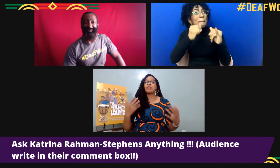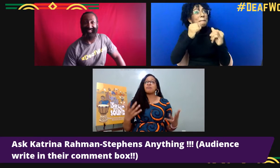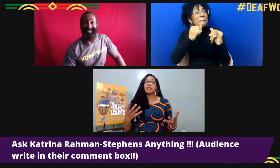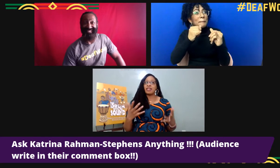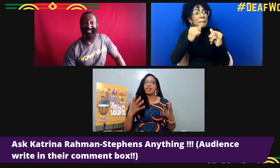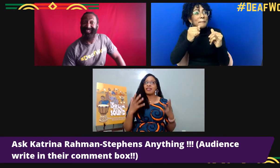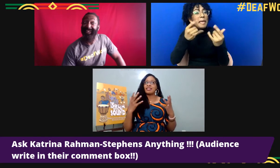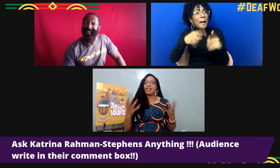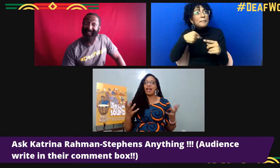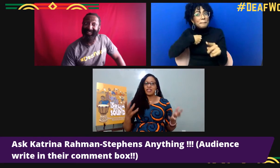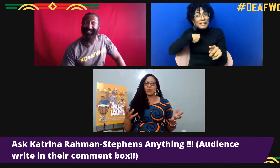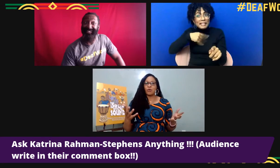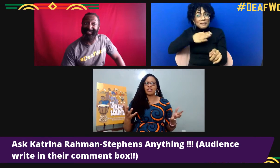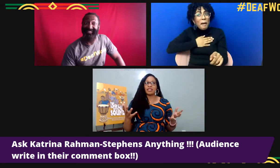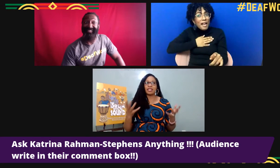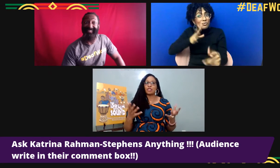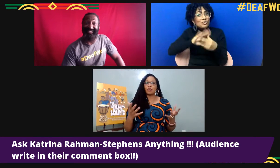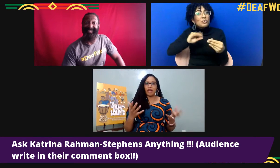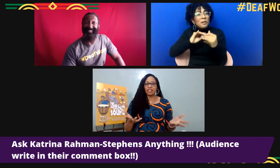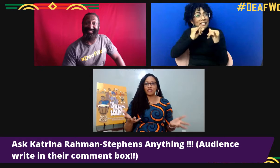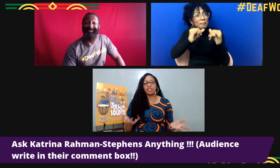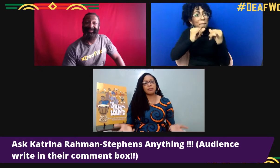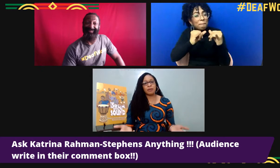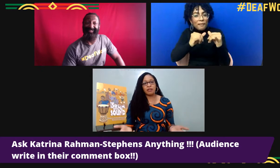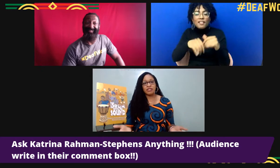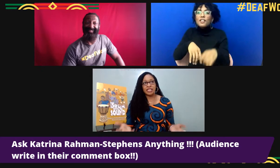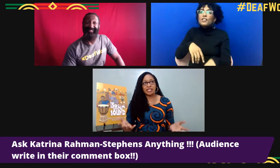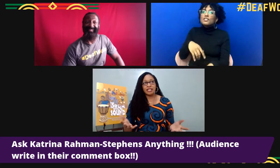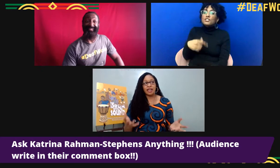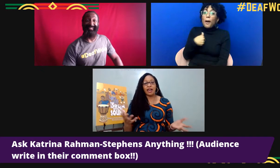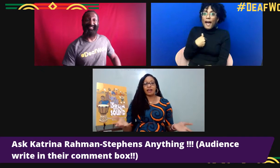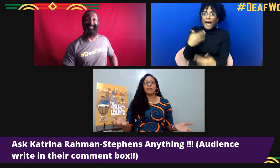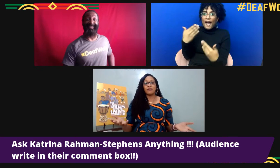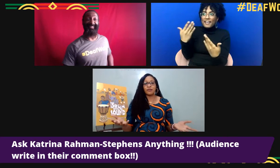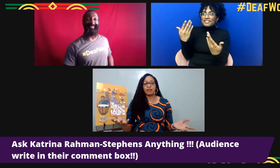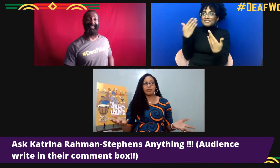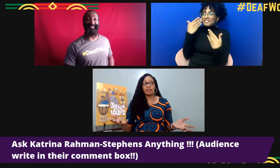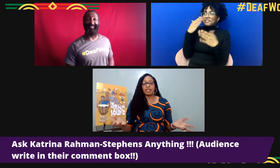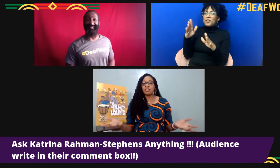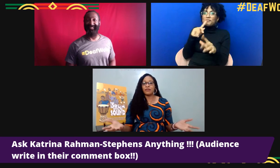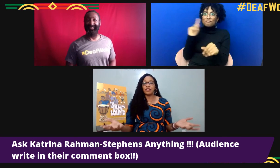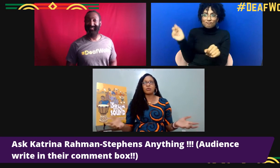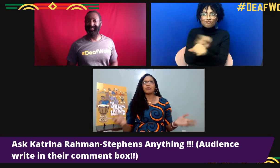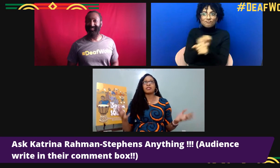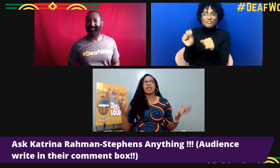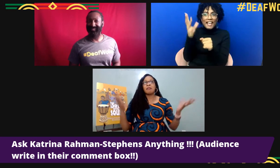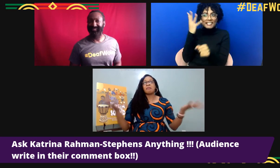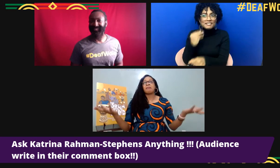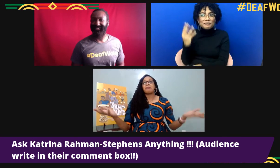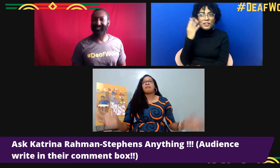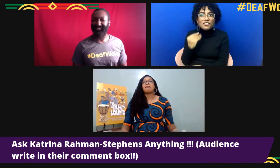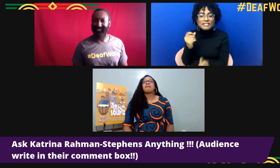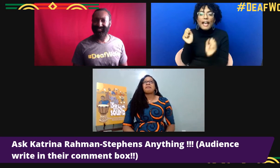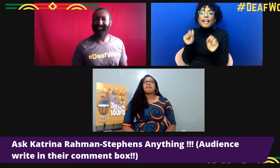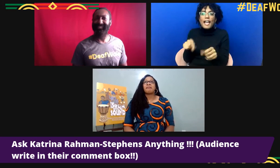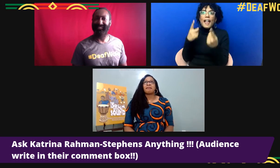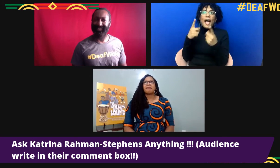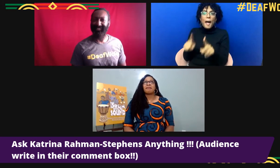So with me not knowing that these were actual experiences of individuals,